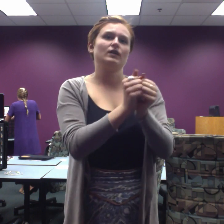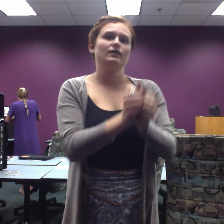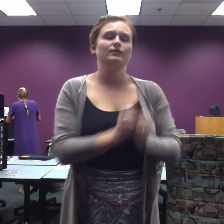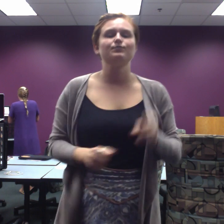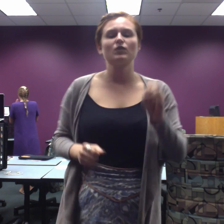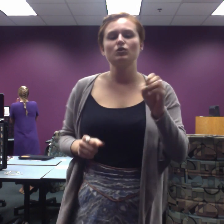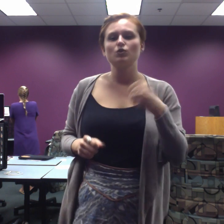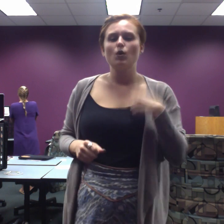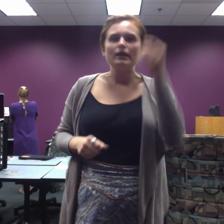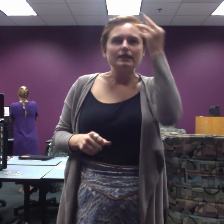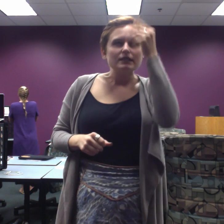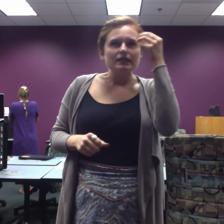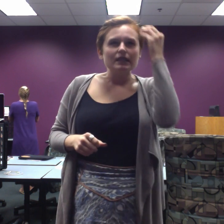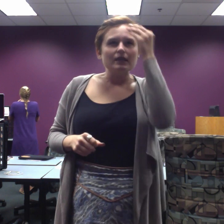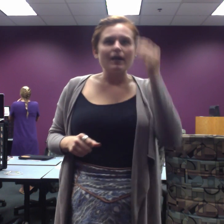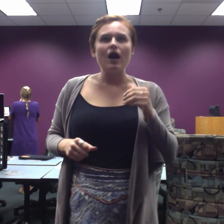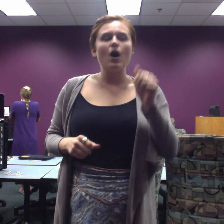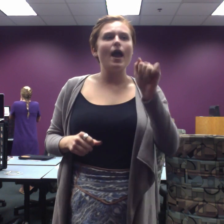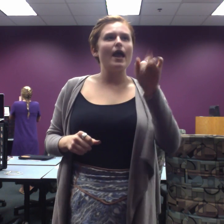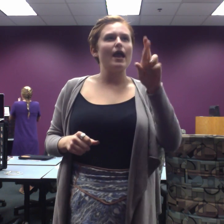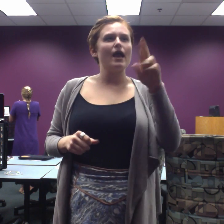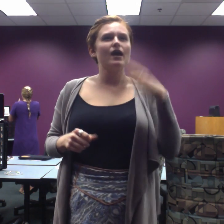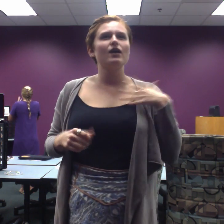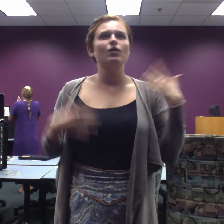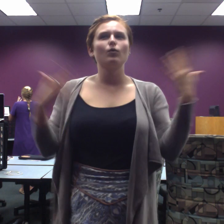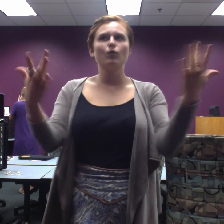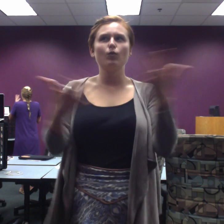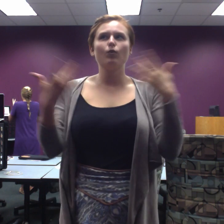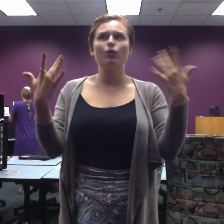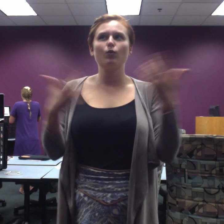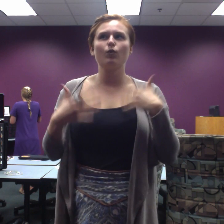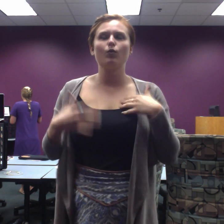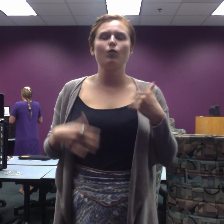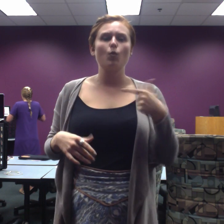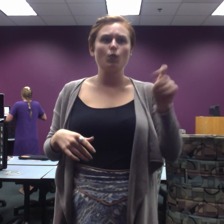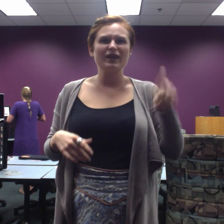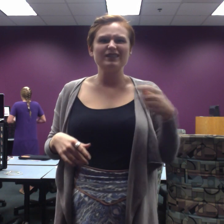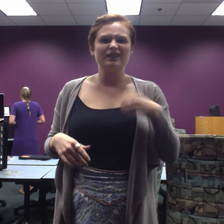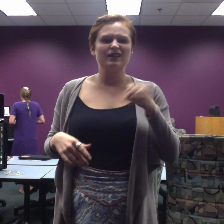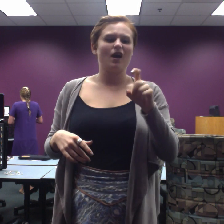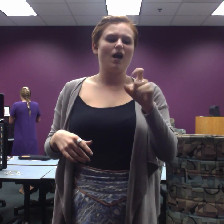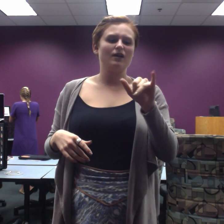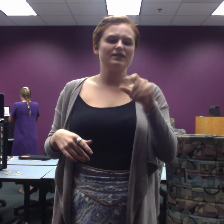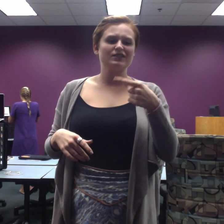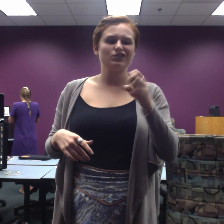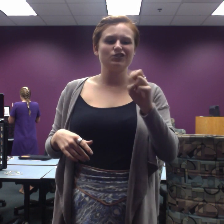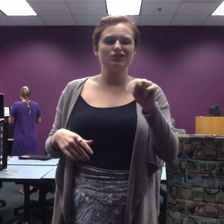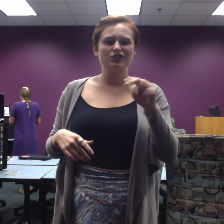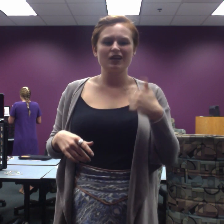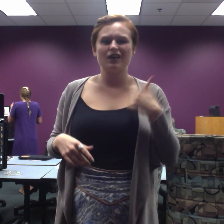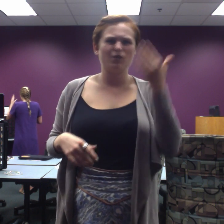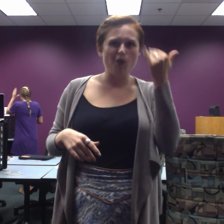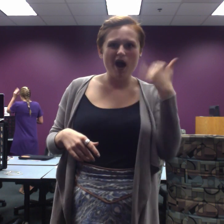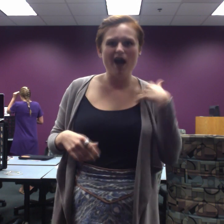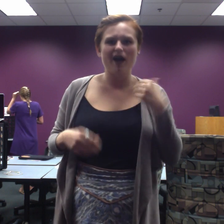how often we need oxygen in our bodies. So go ahead and start that right now. Boys and girls, when we did our